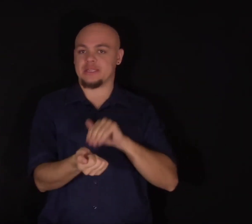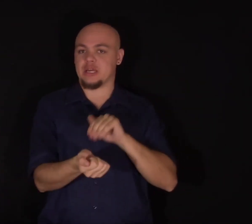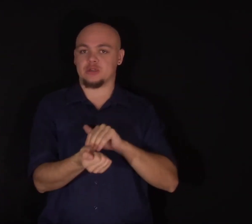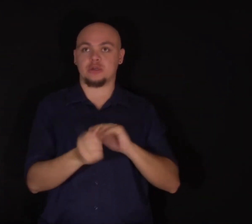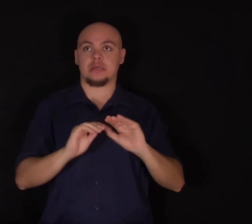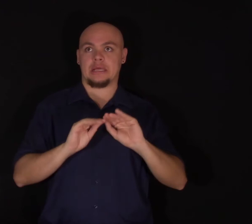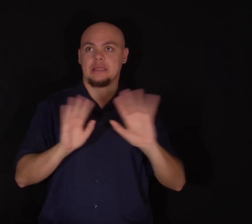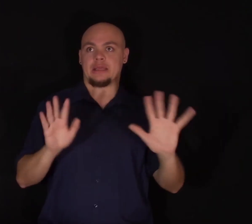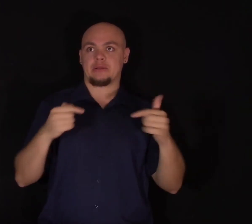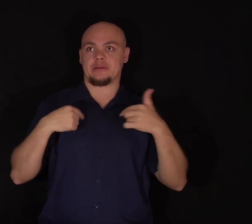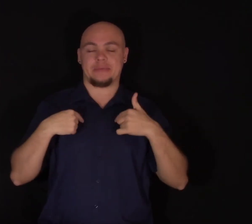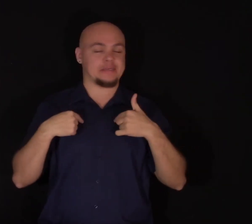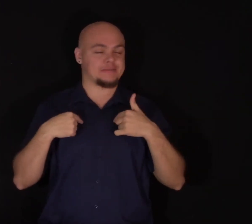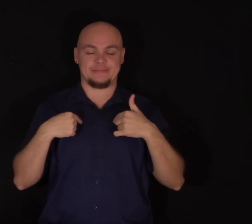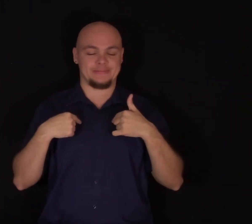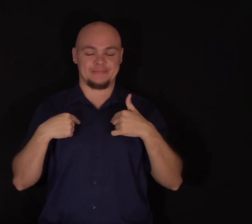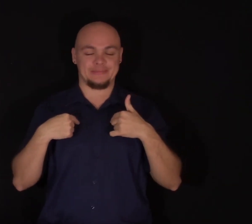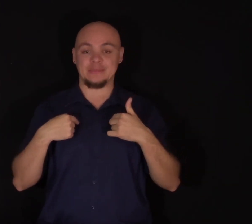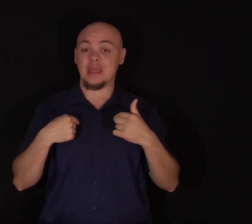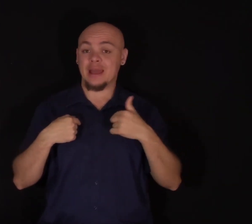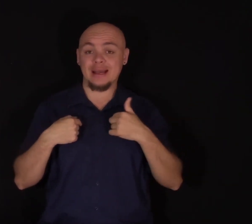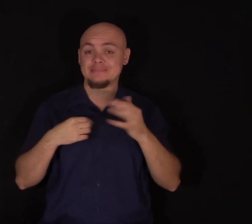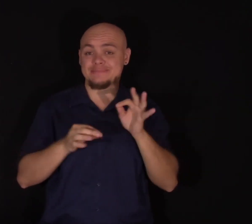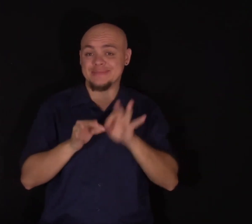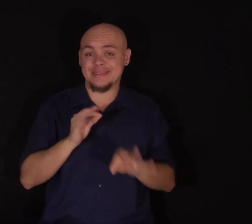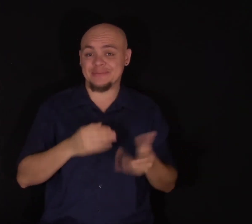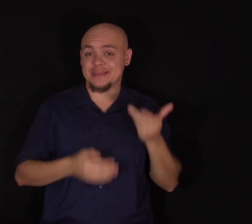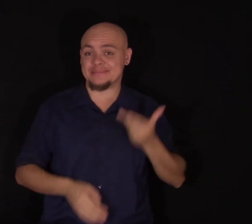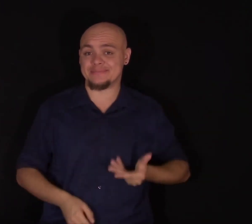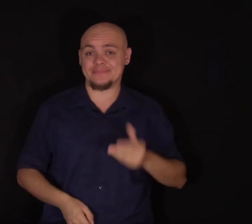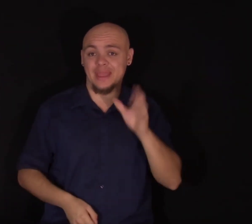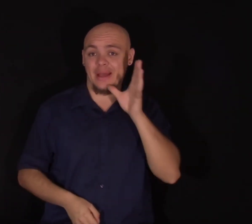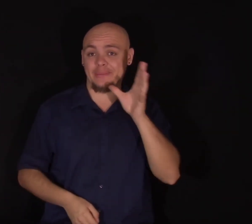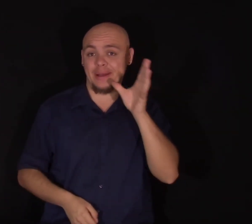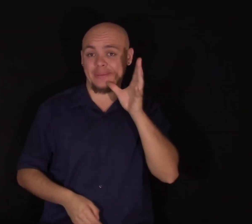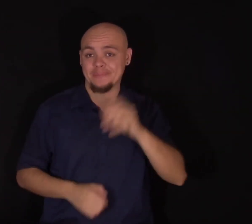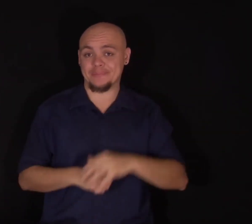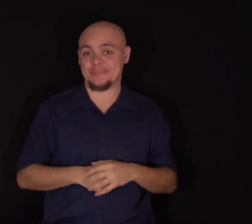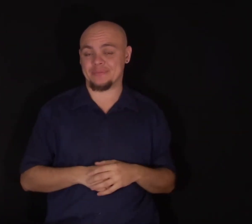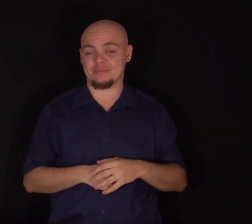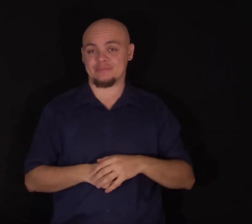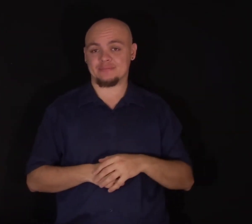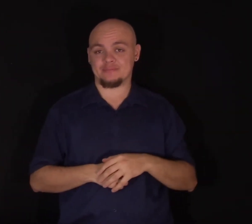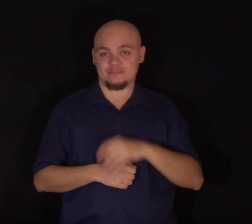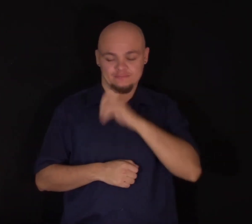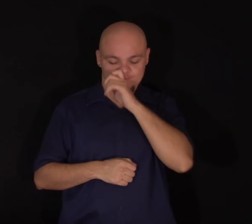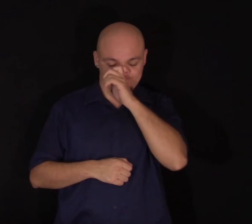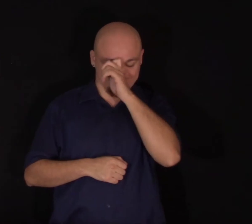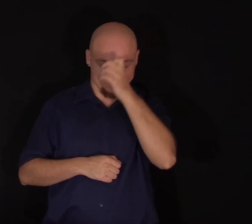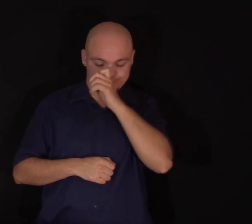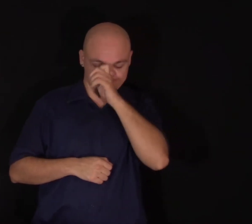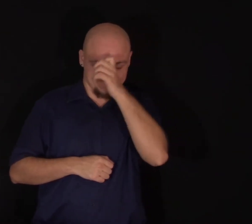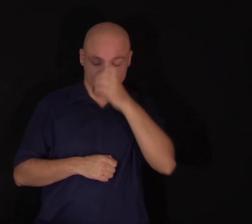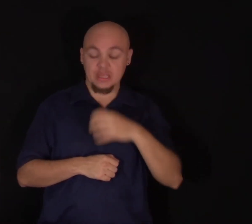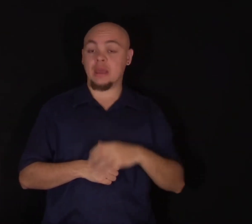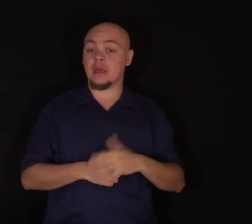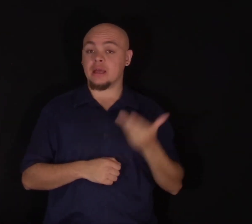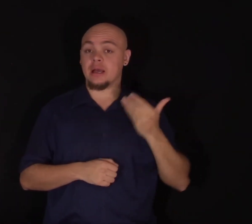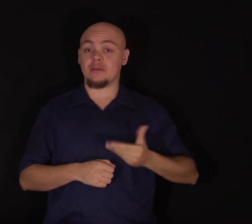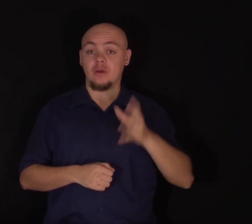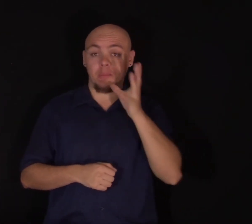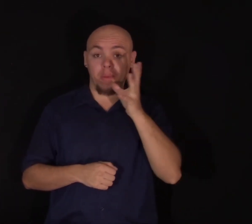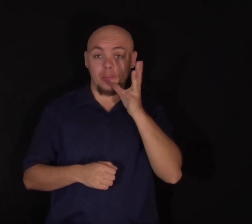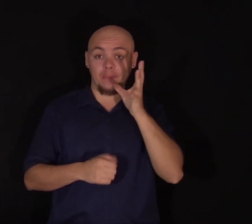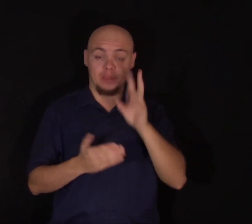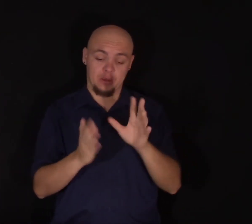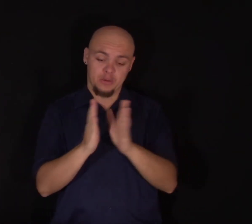clearly. I'm just a mom. I'm a mom who has read books and gleaned as much